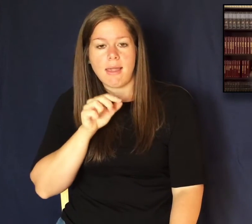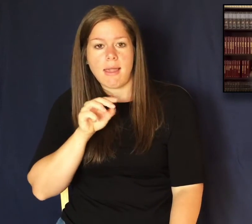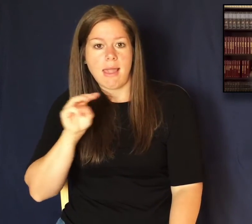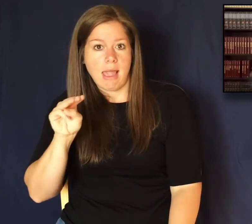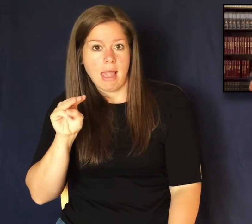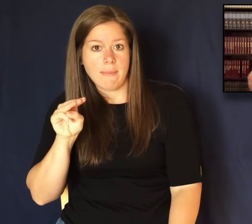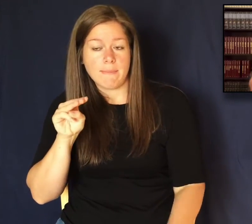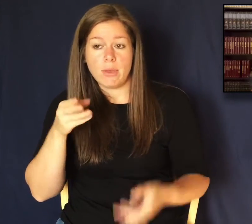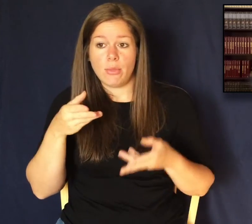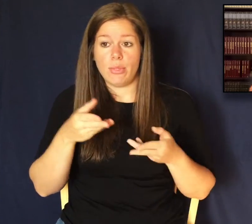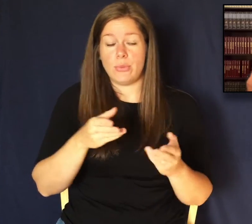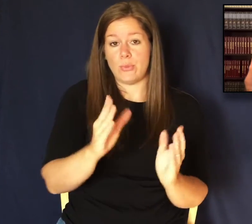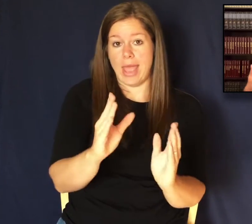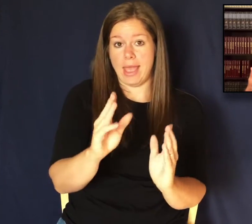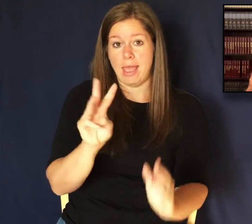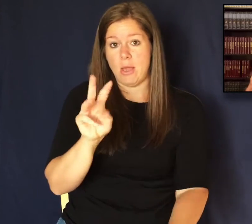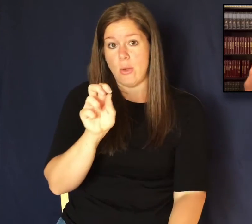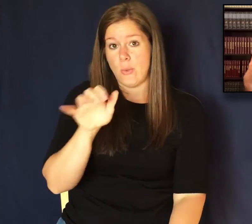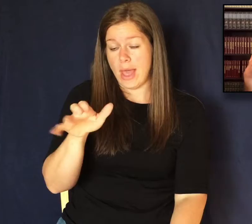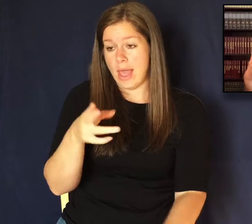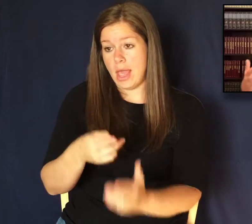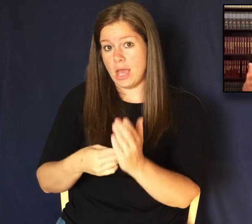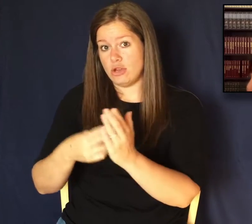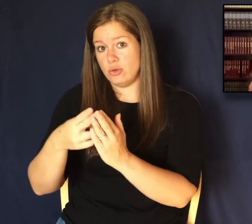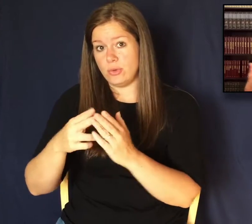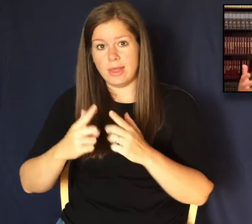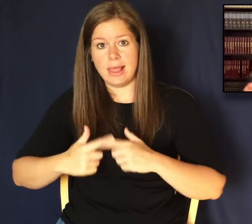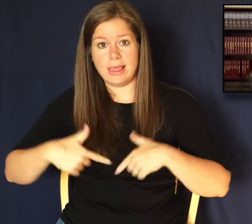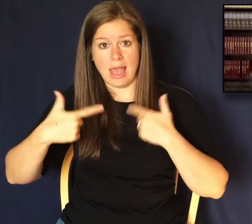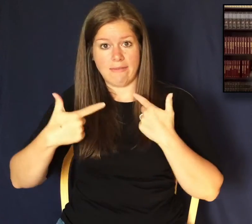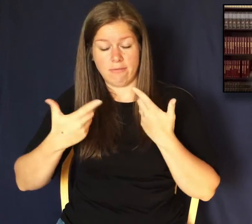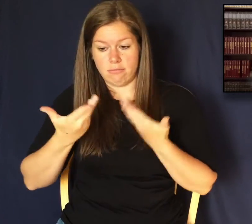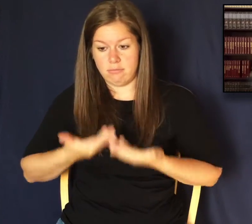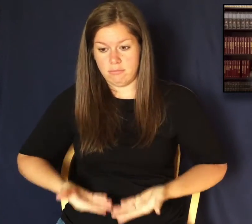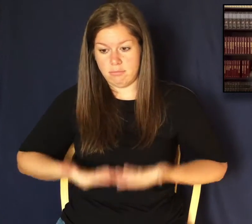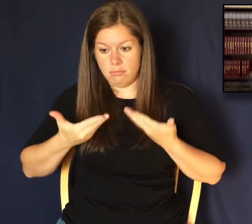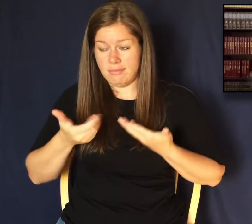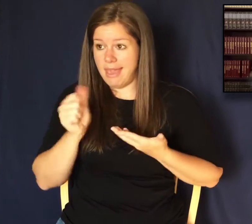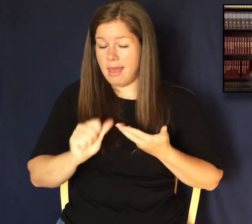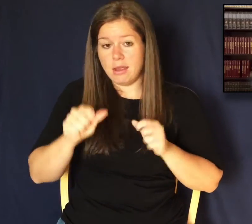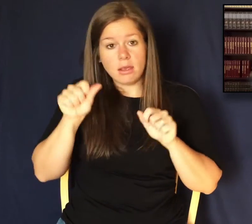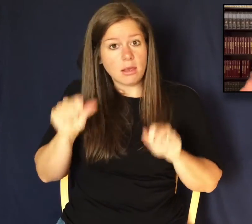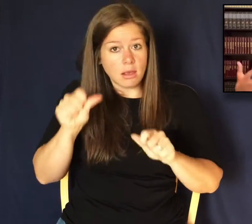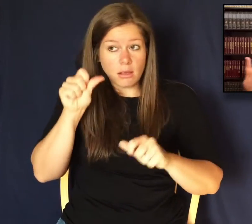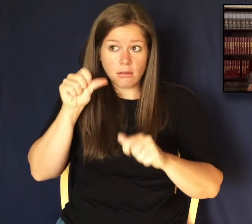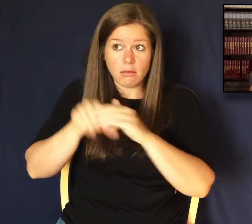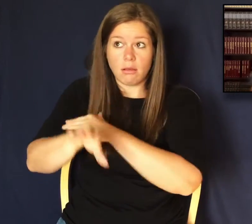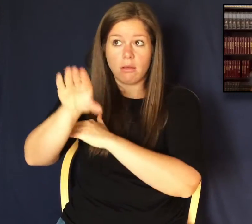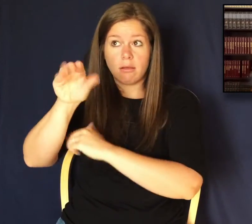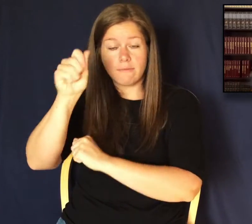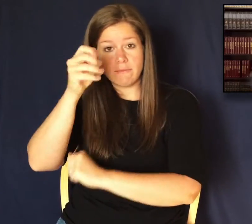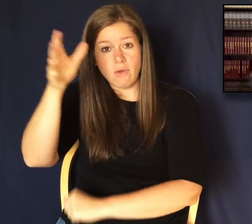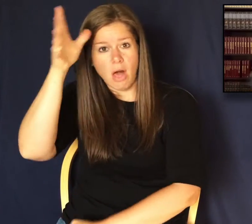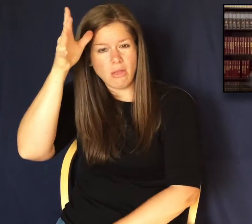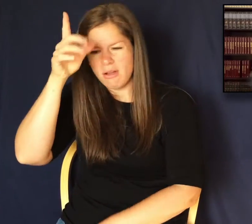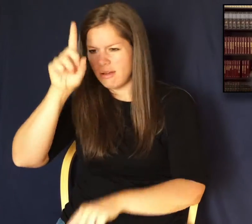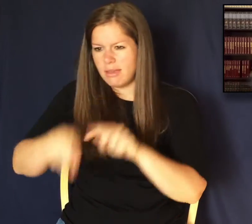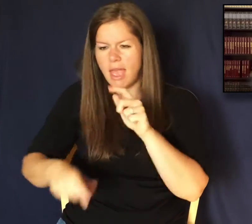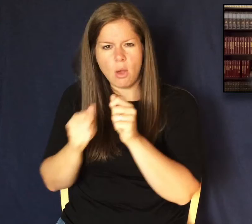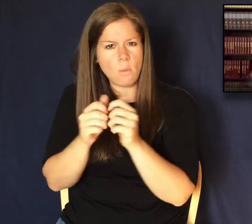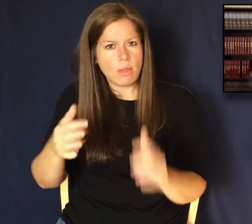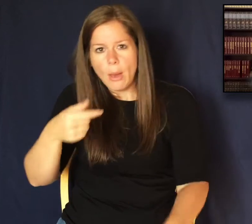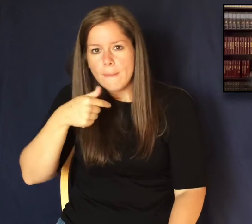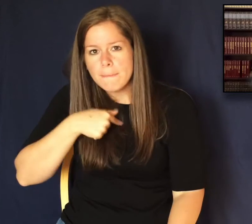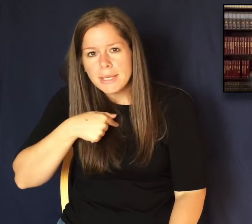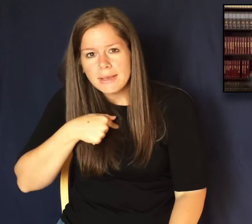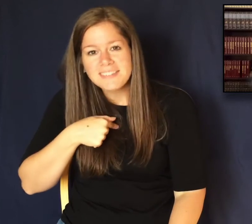Father but through me." Or I am the truth, I am the life, and no one comes to the Father but through me. Those ideas are parallel ideas.